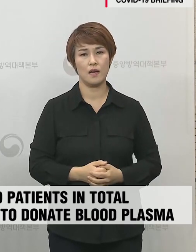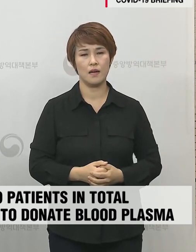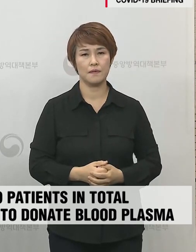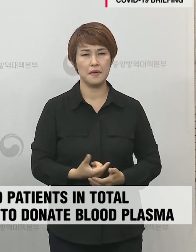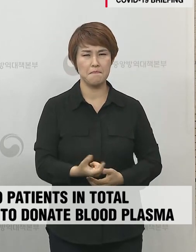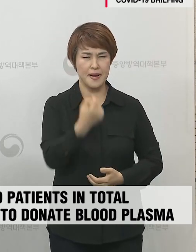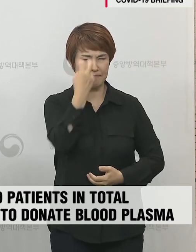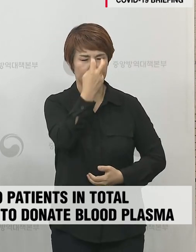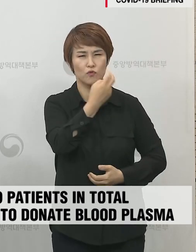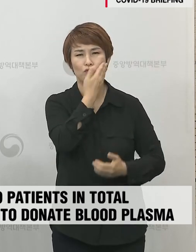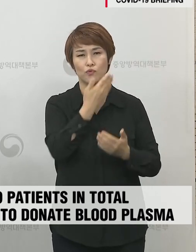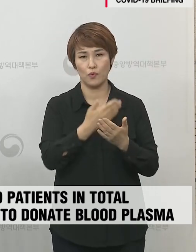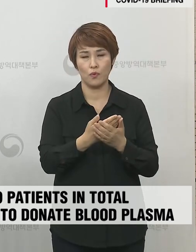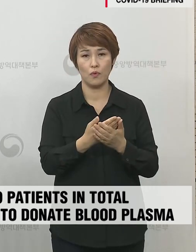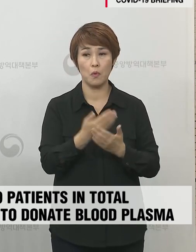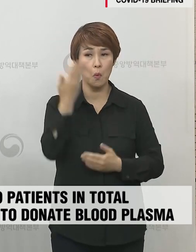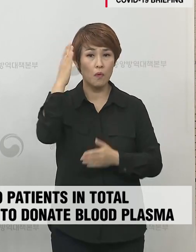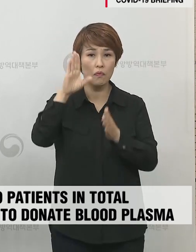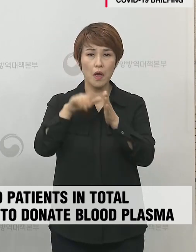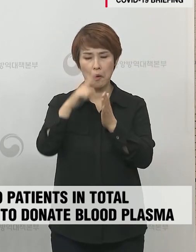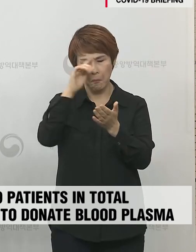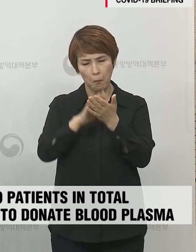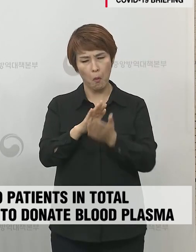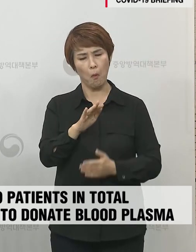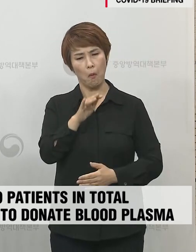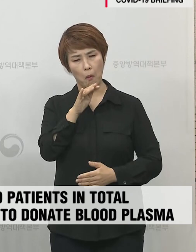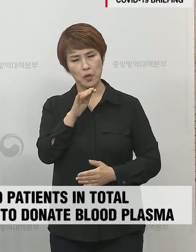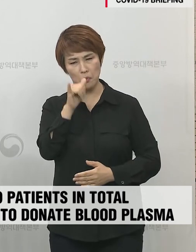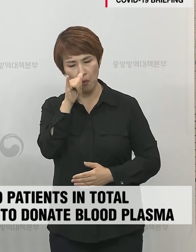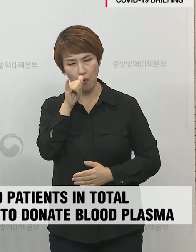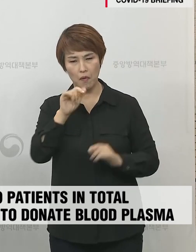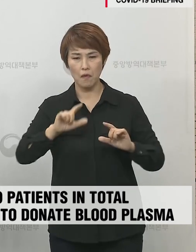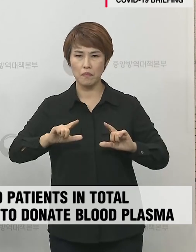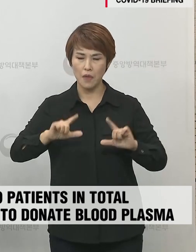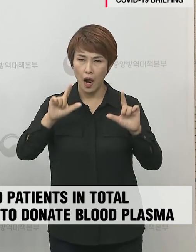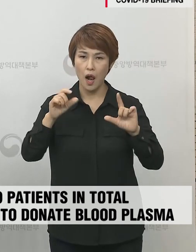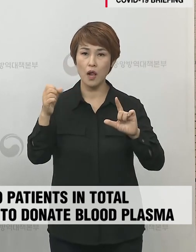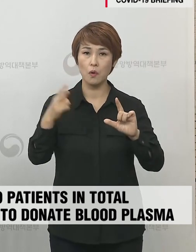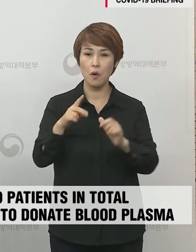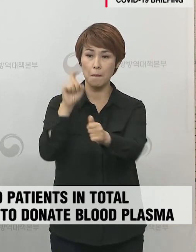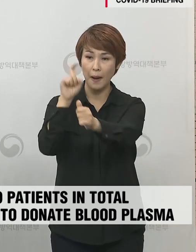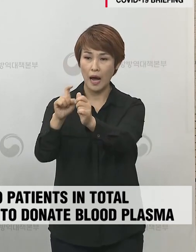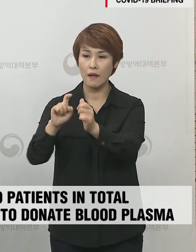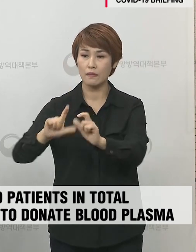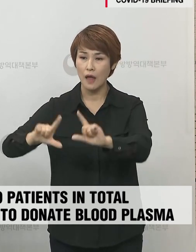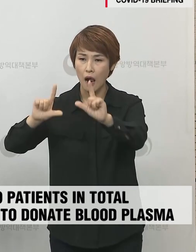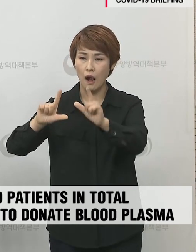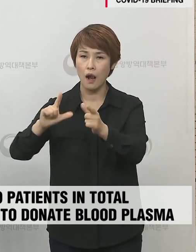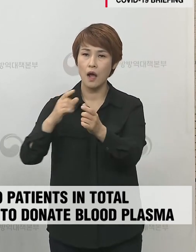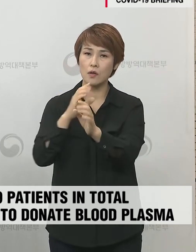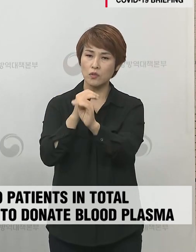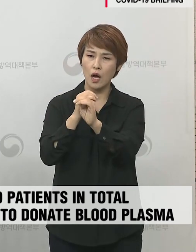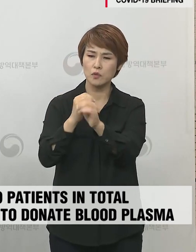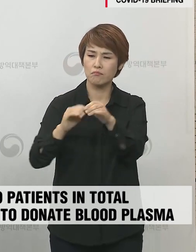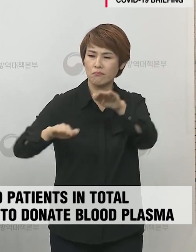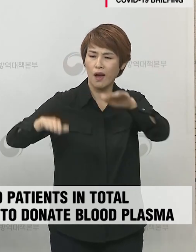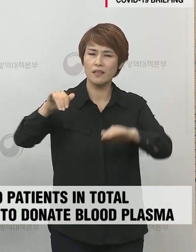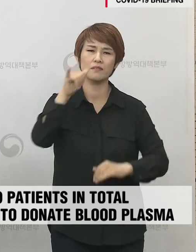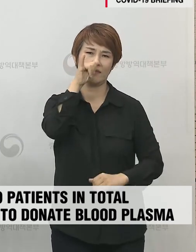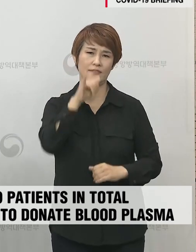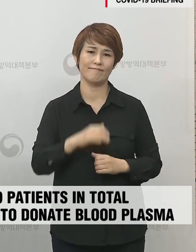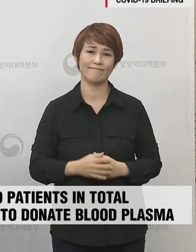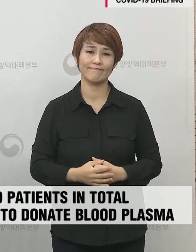soon as possible because early diagnosis is very important. And we have found that there was a long